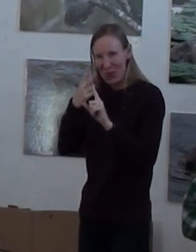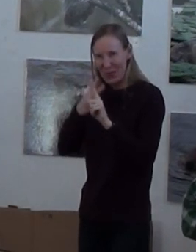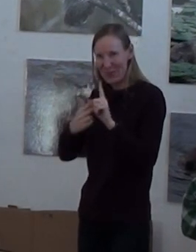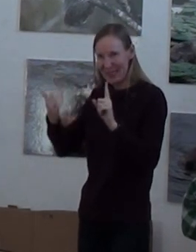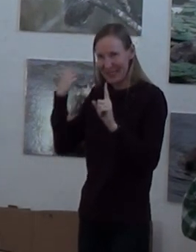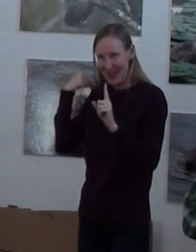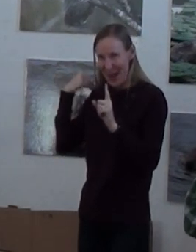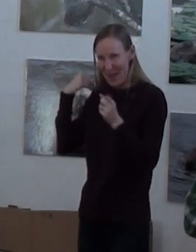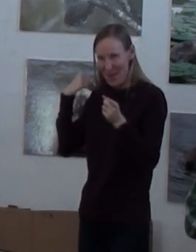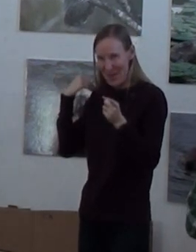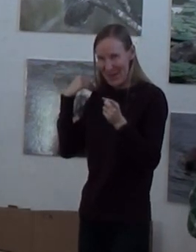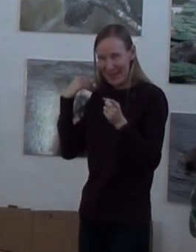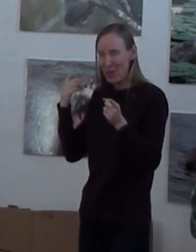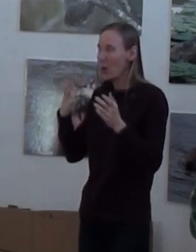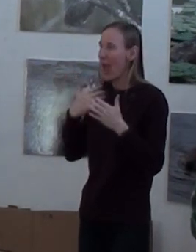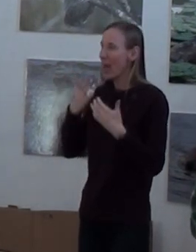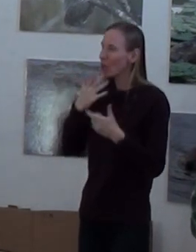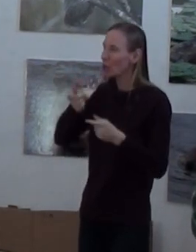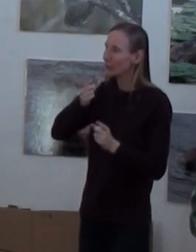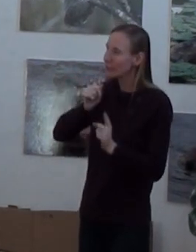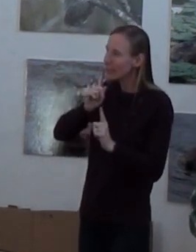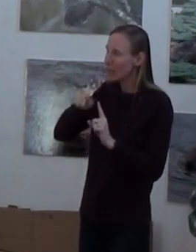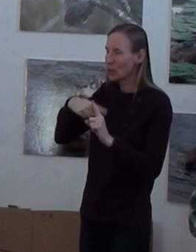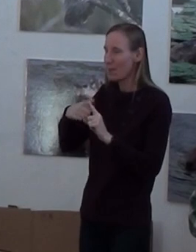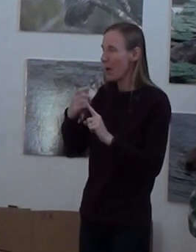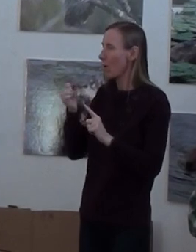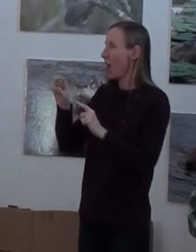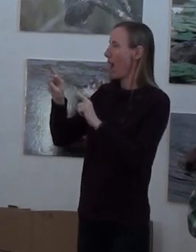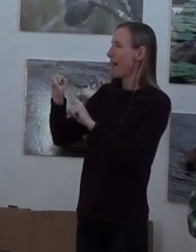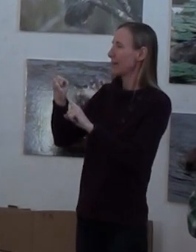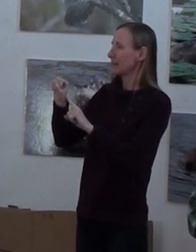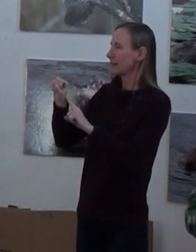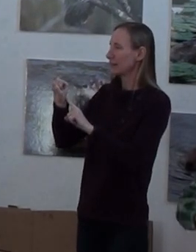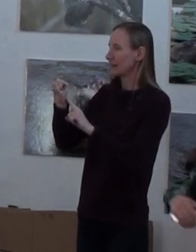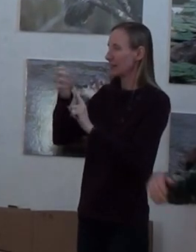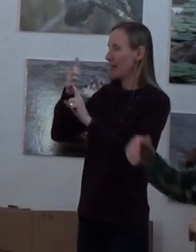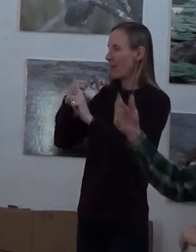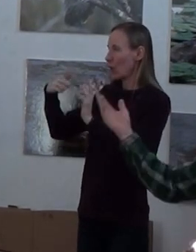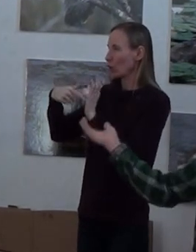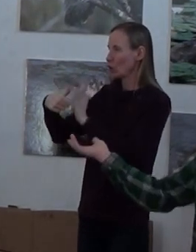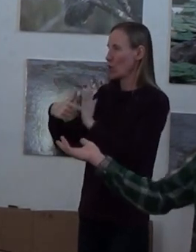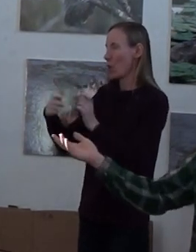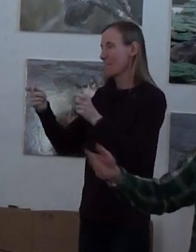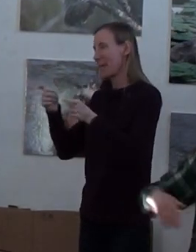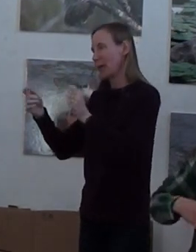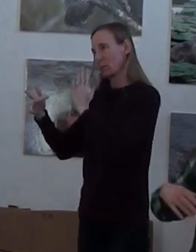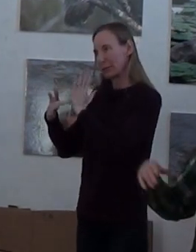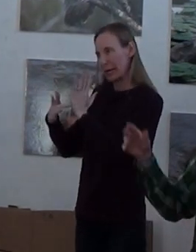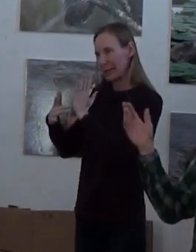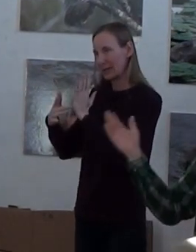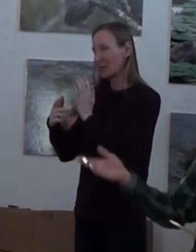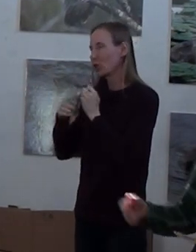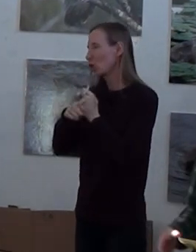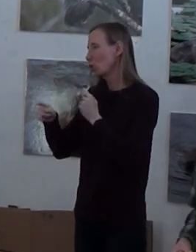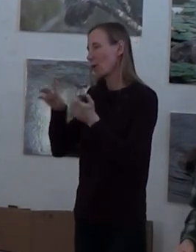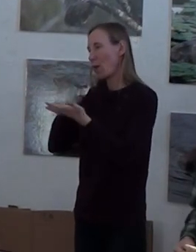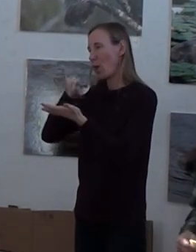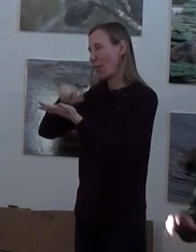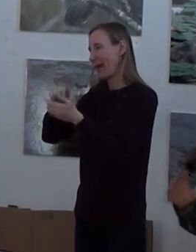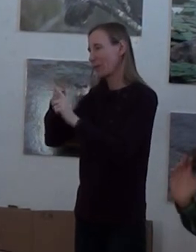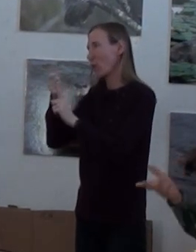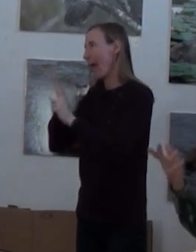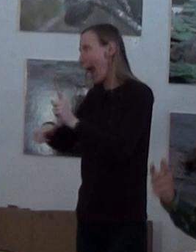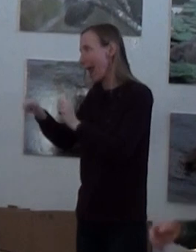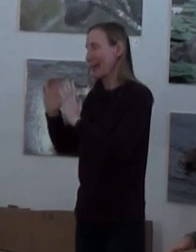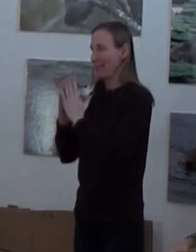Jeff? Like a good discussion around, you know, everyone can show you like management techniques, you guys can get that from, but I was trying